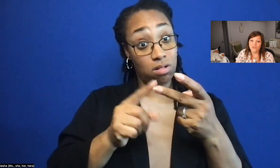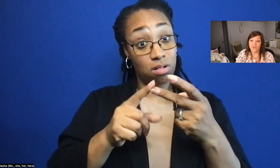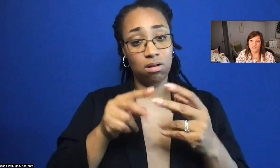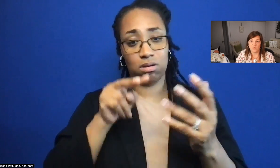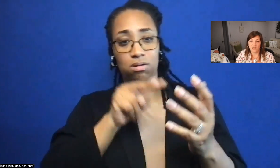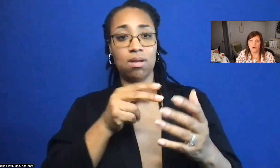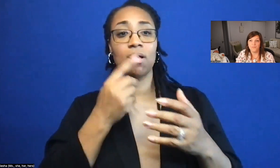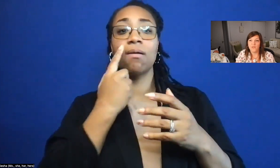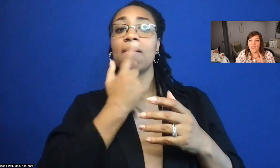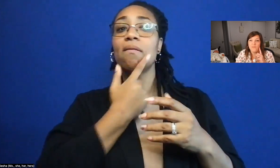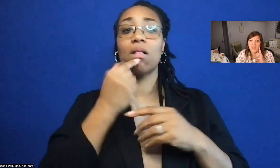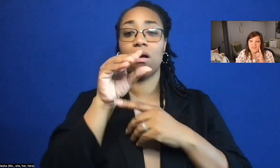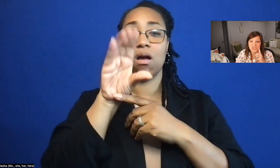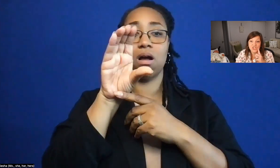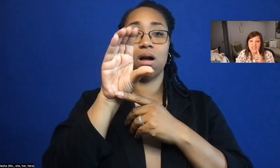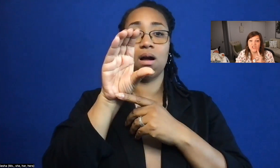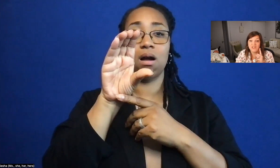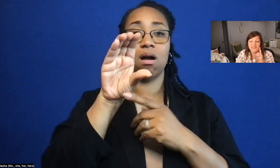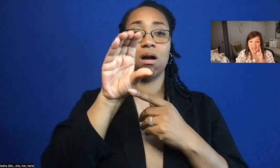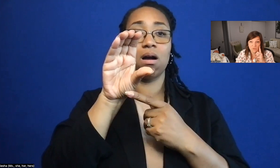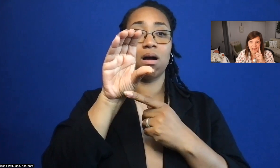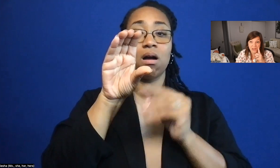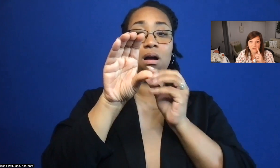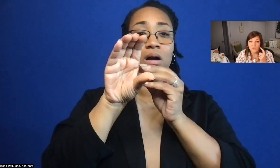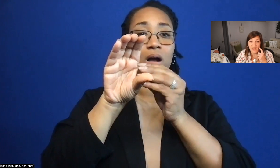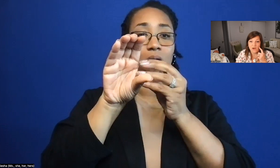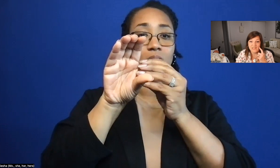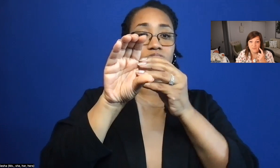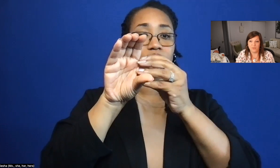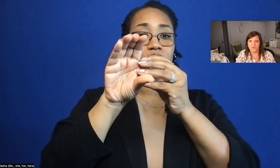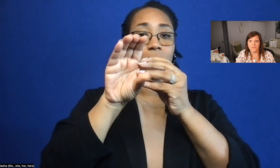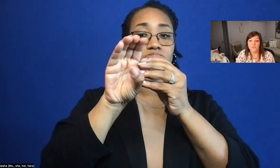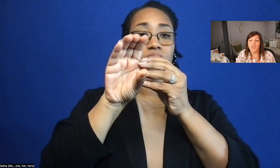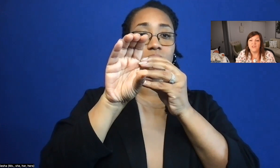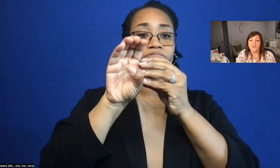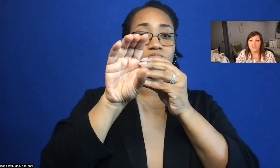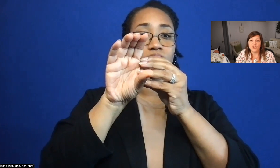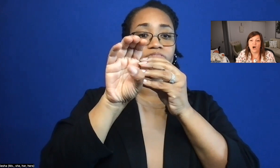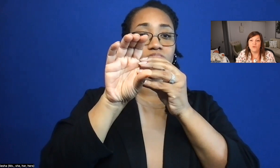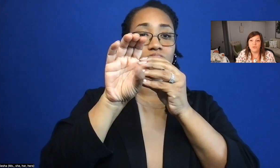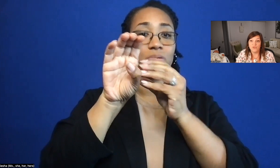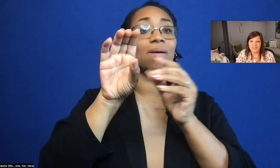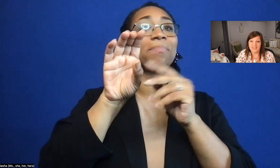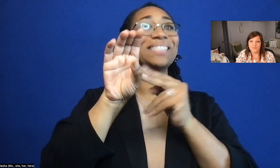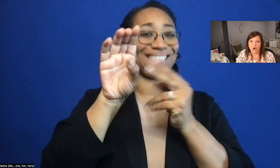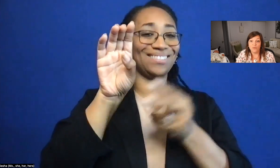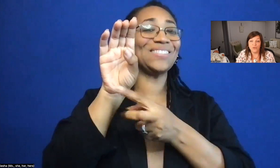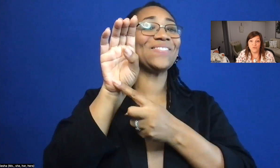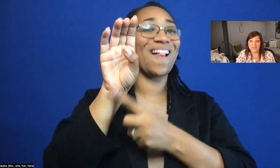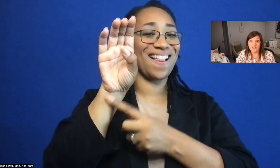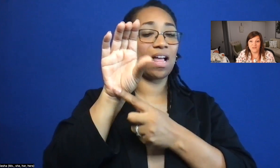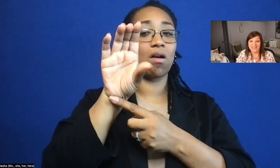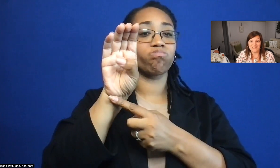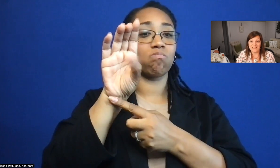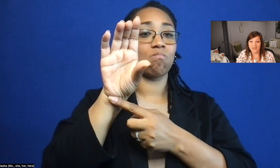feel for the swallow. Baby's cheek should stay round without a dimple. Their jaw will move in small